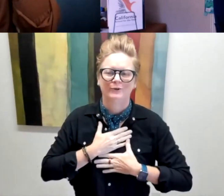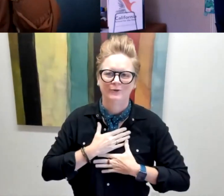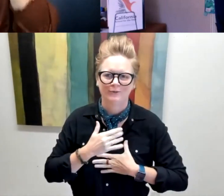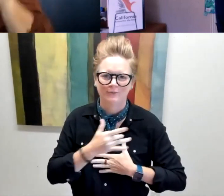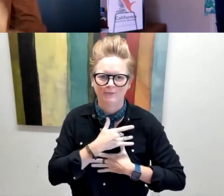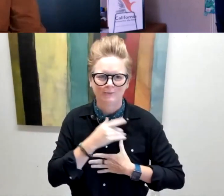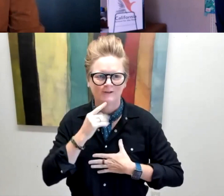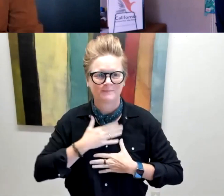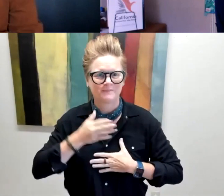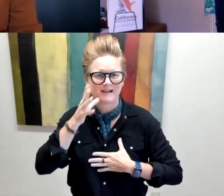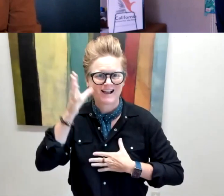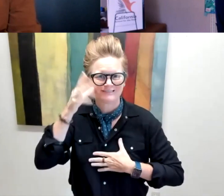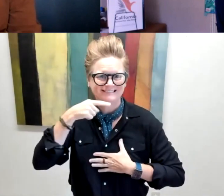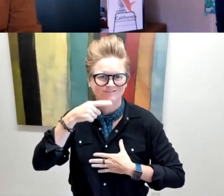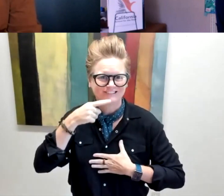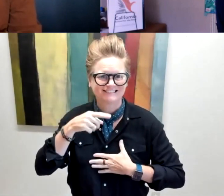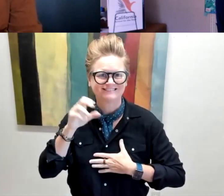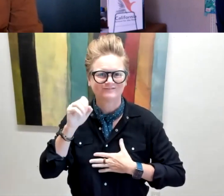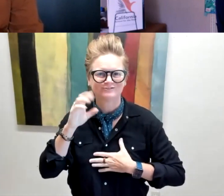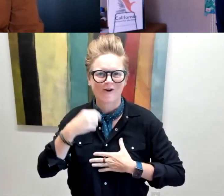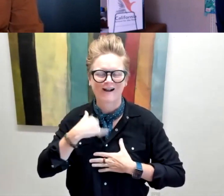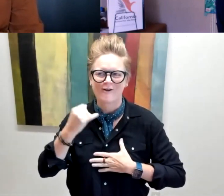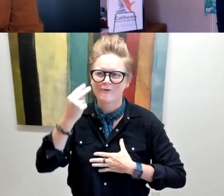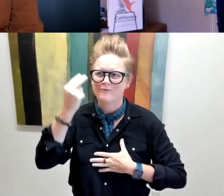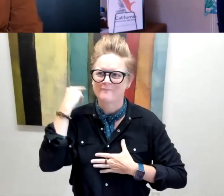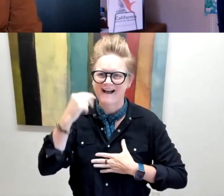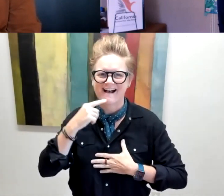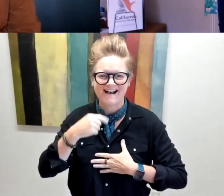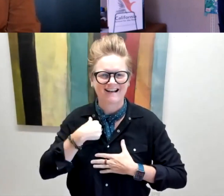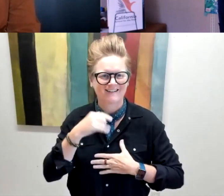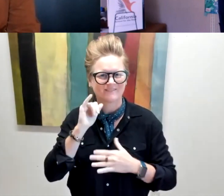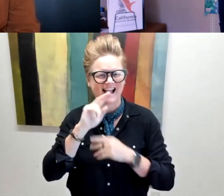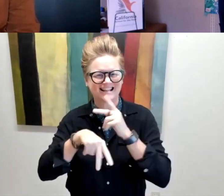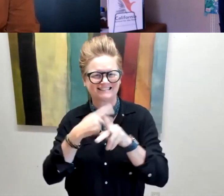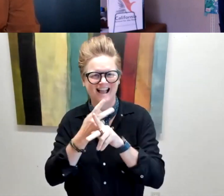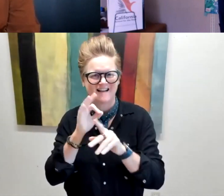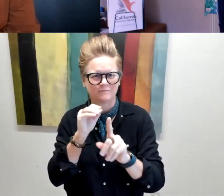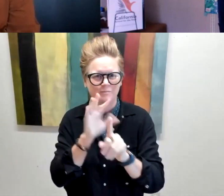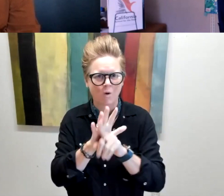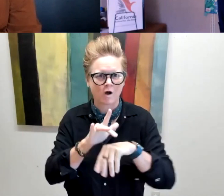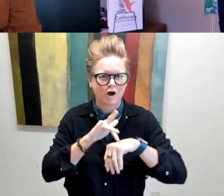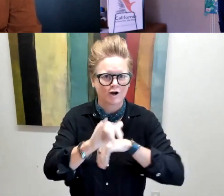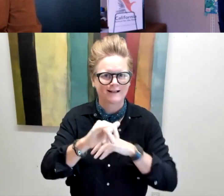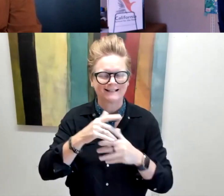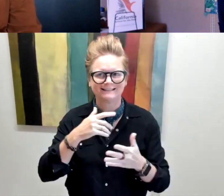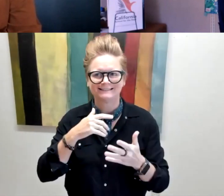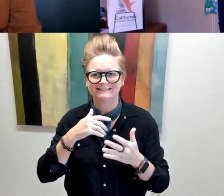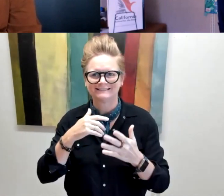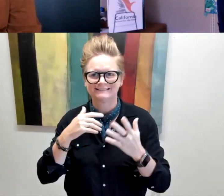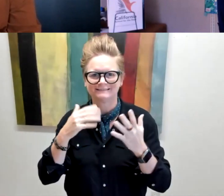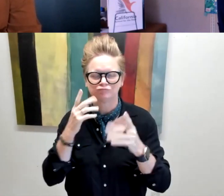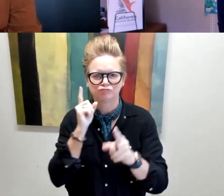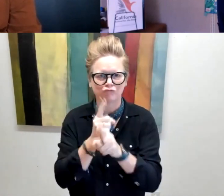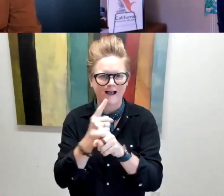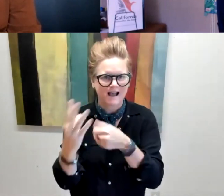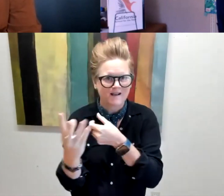Beautiful, beautiful. Thank you so much for all of your remarks. And, my parents are hearing, and, I look back on the